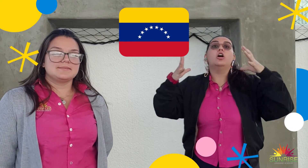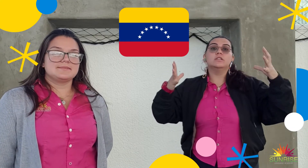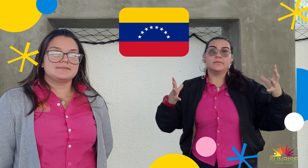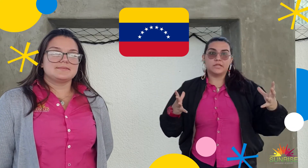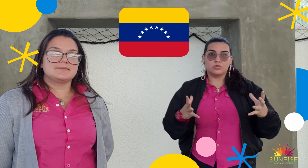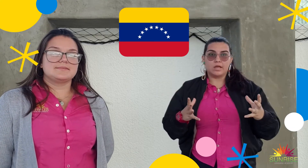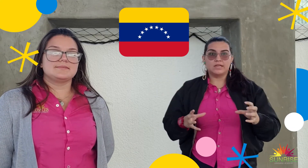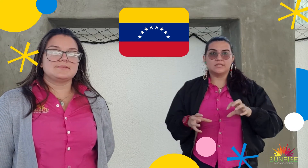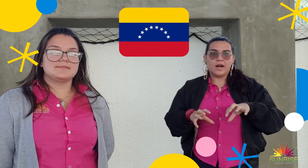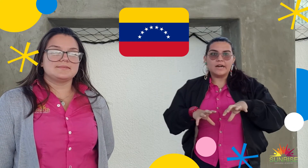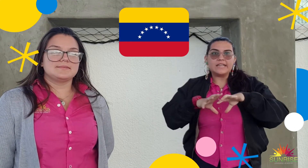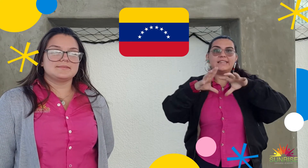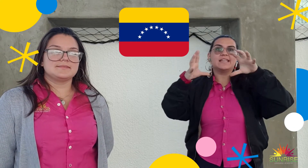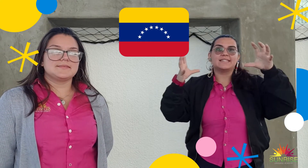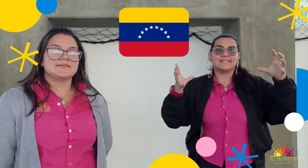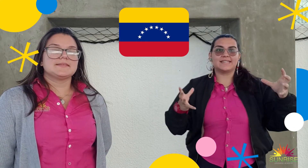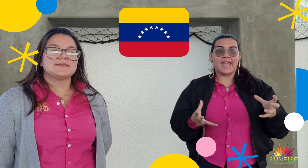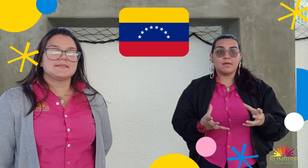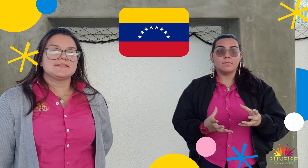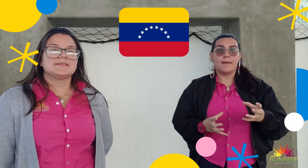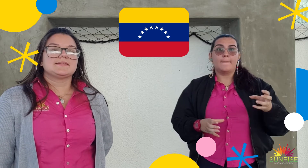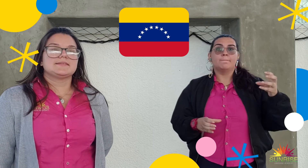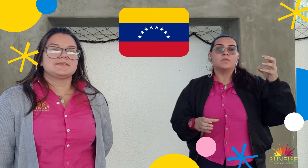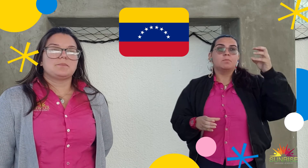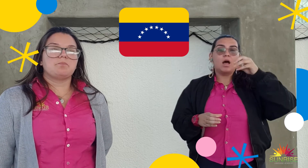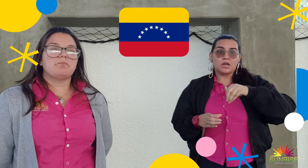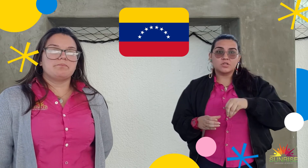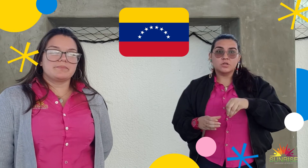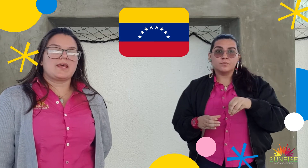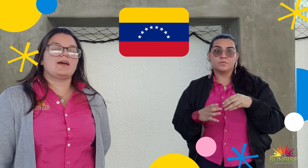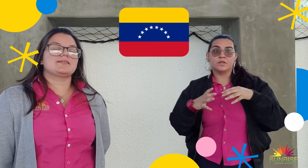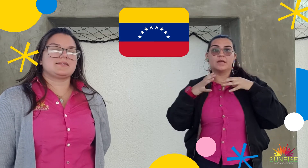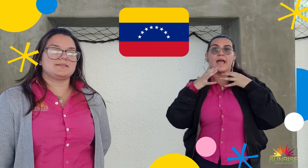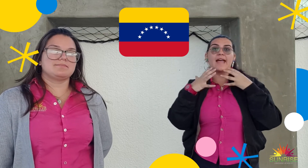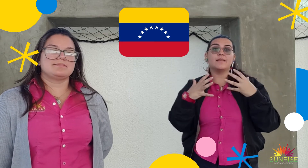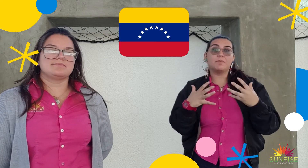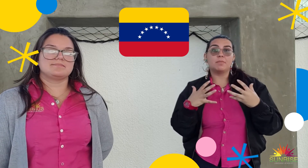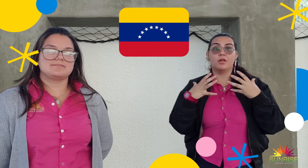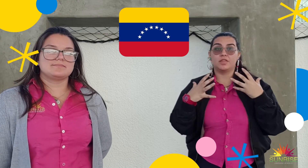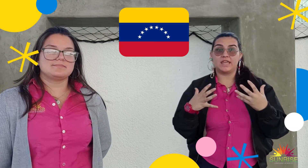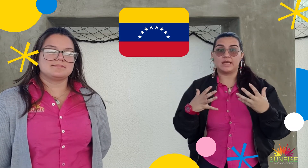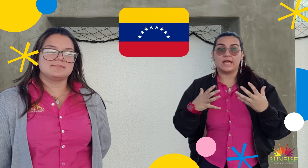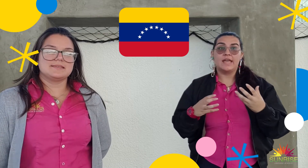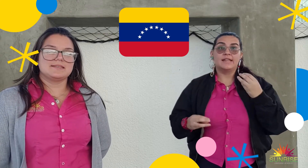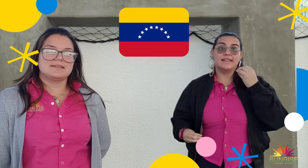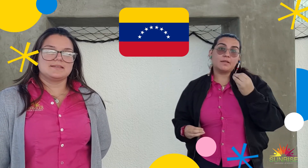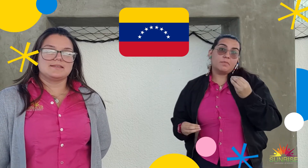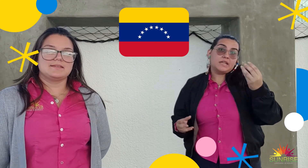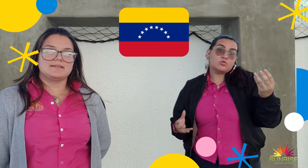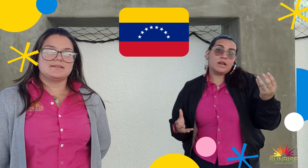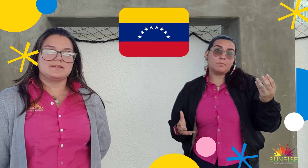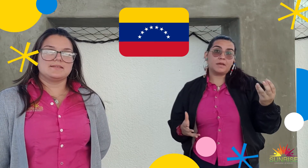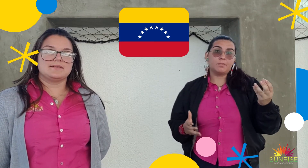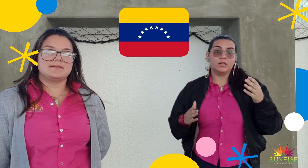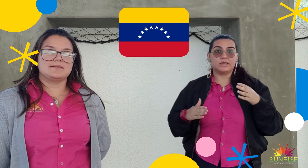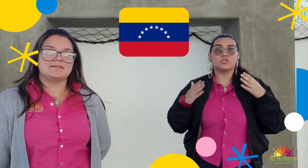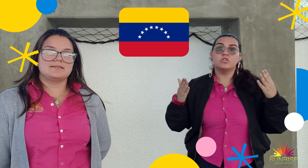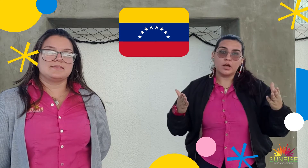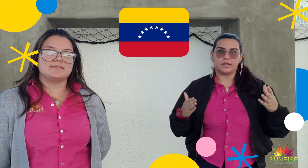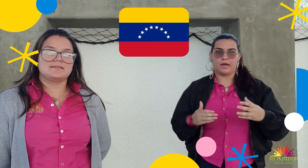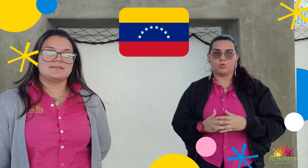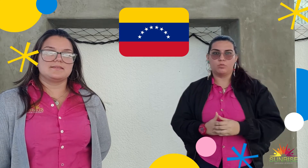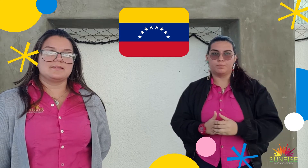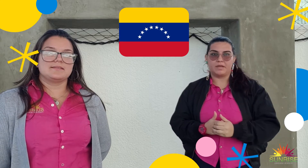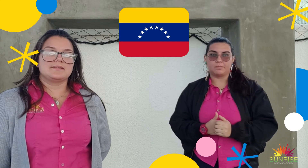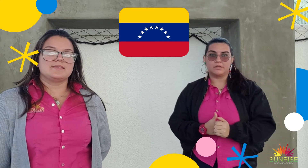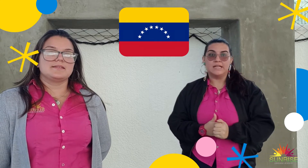and all the Venezuelans are in the same box. Yes. And the people think that Venezuelan people is